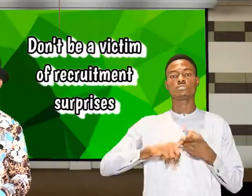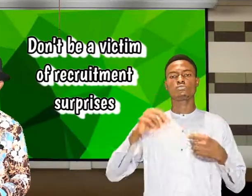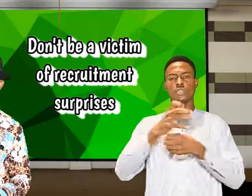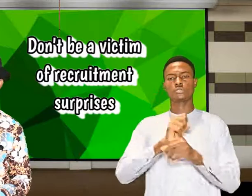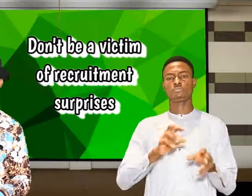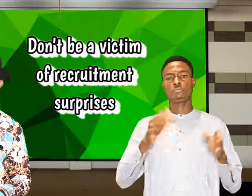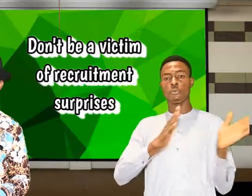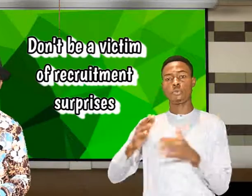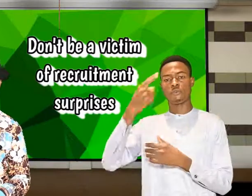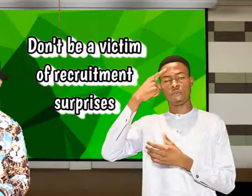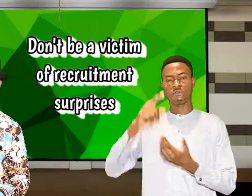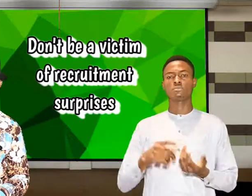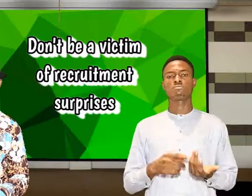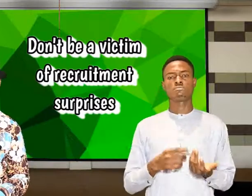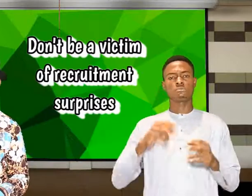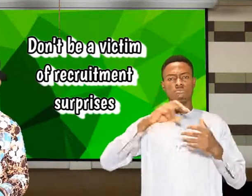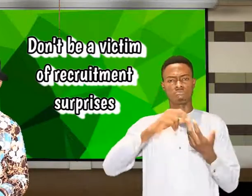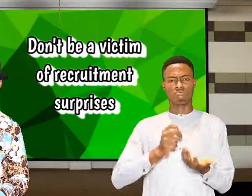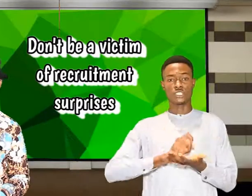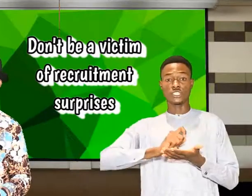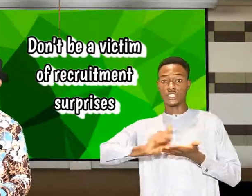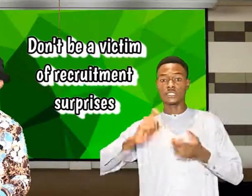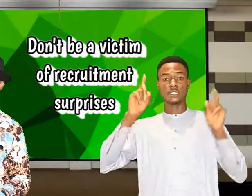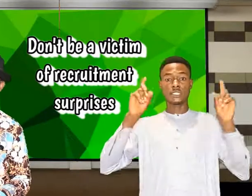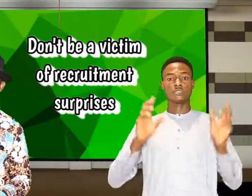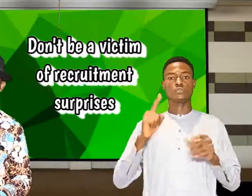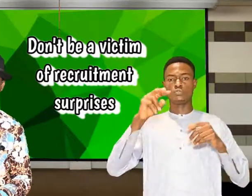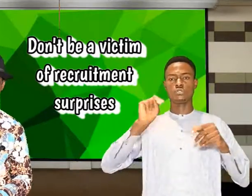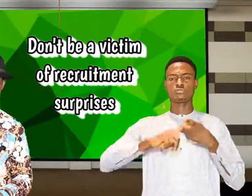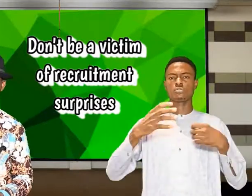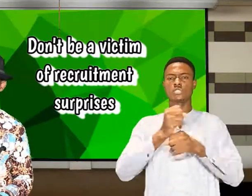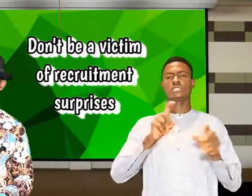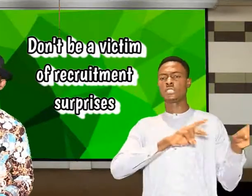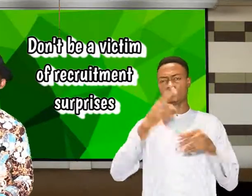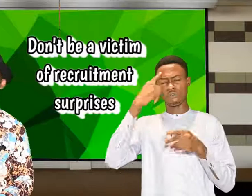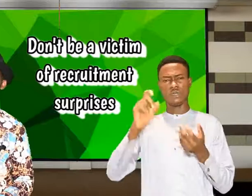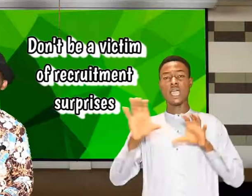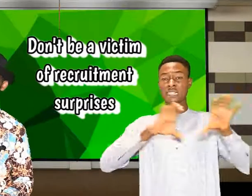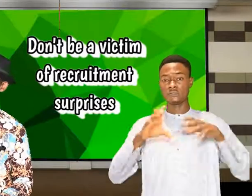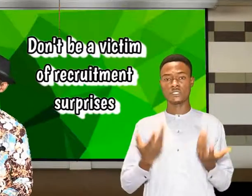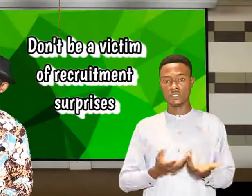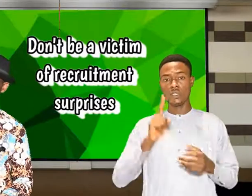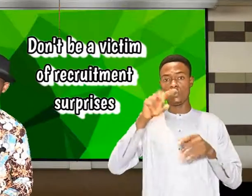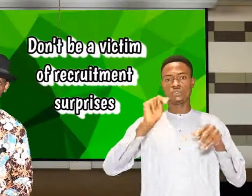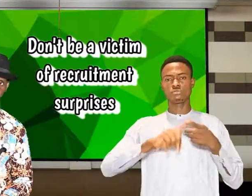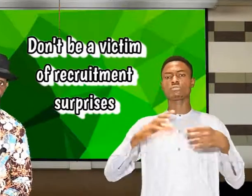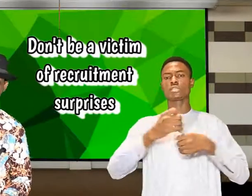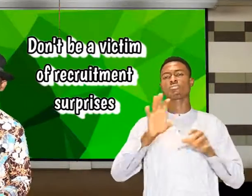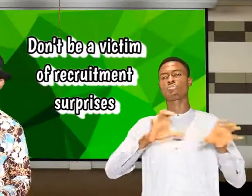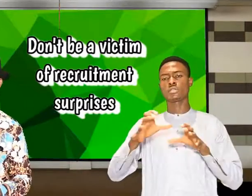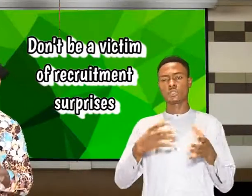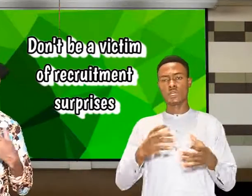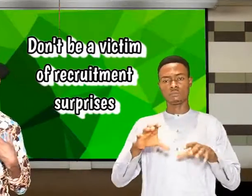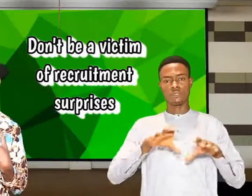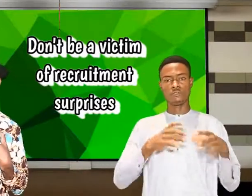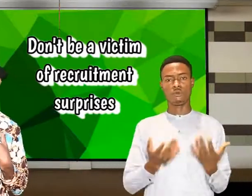need to get prepared for written tests. You need to get prepared for activities. You need to get prepared for